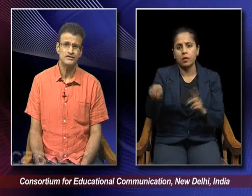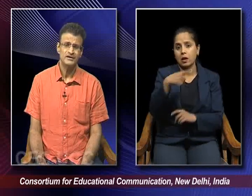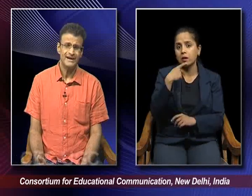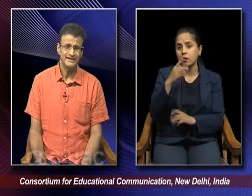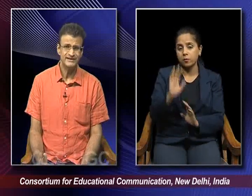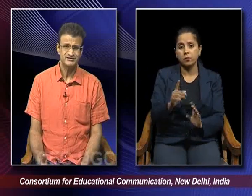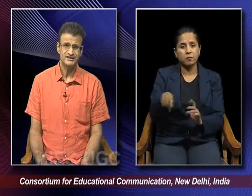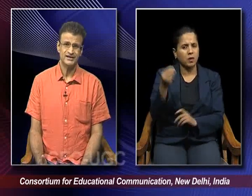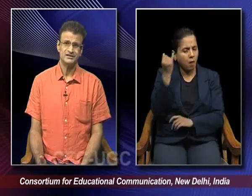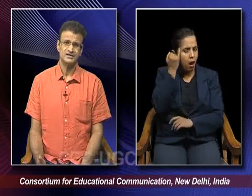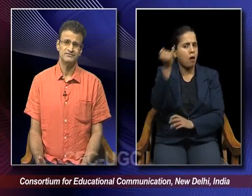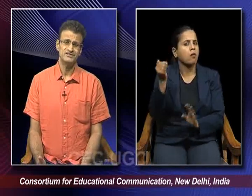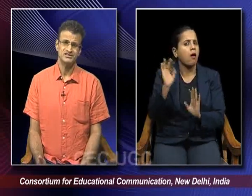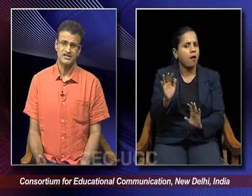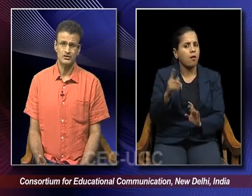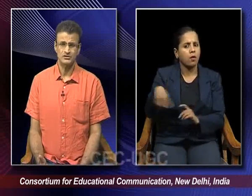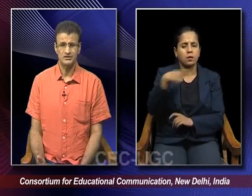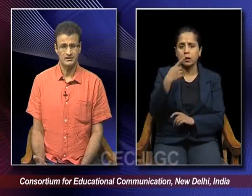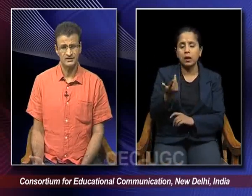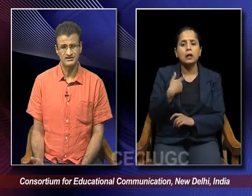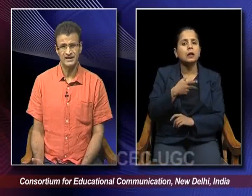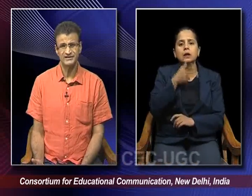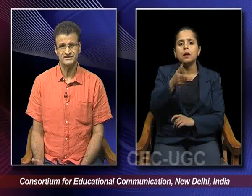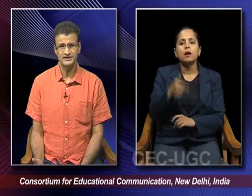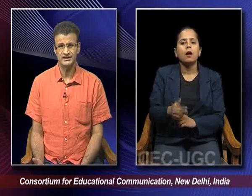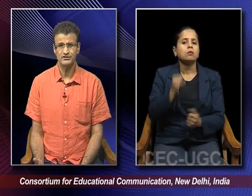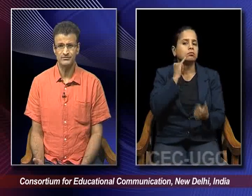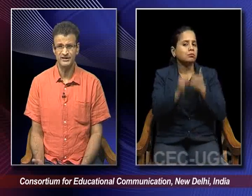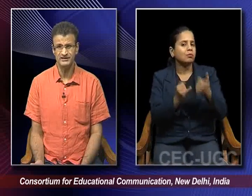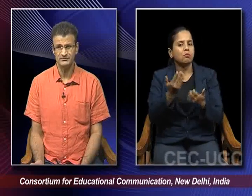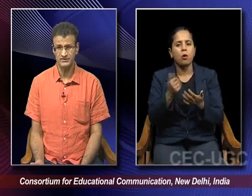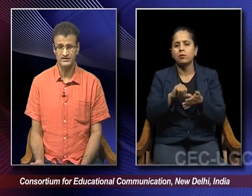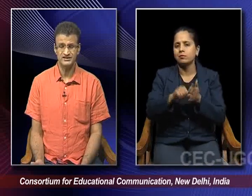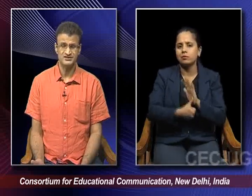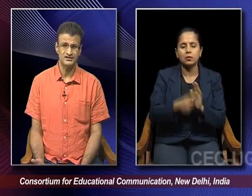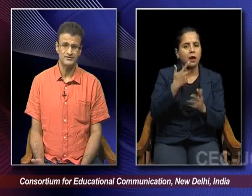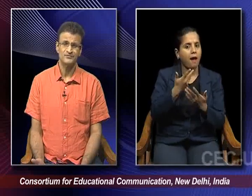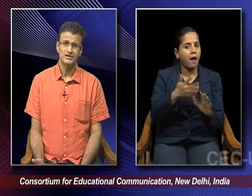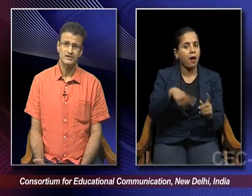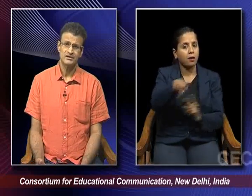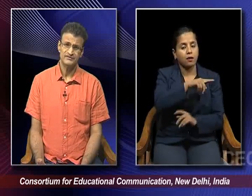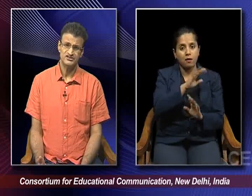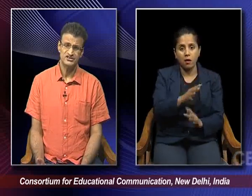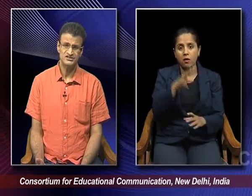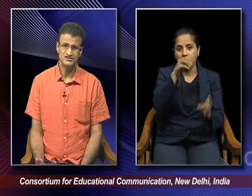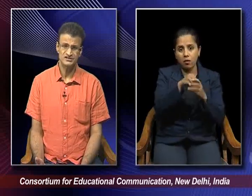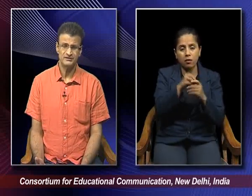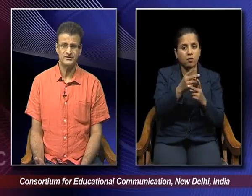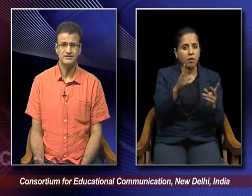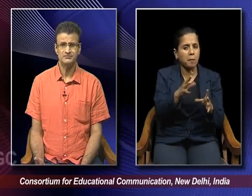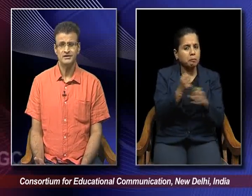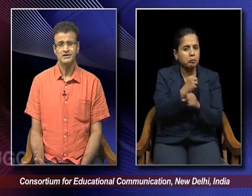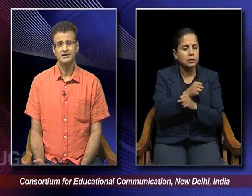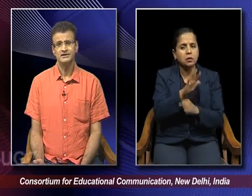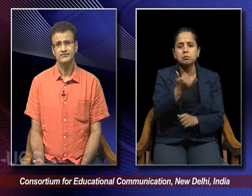of ideas that we just cannot criticize any kind of a medium if there are certain deficiencies in that